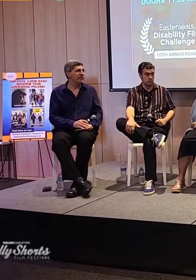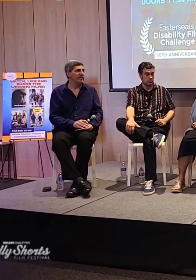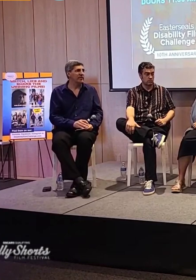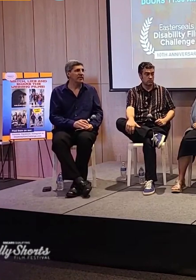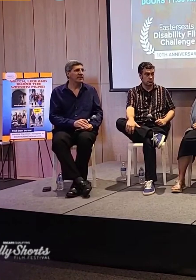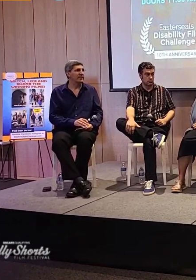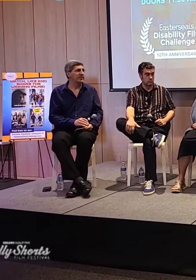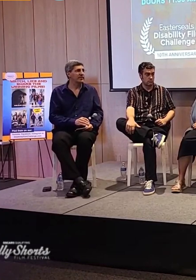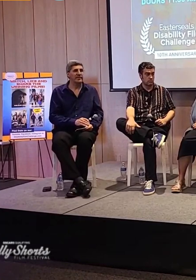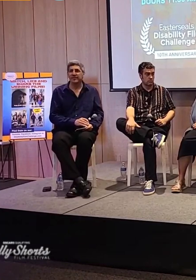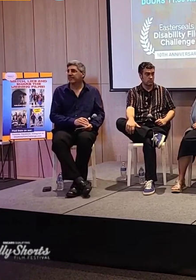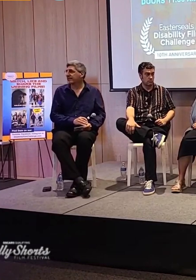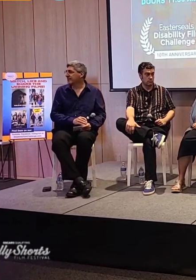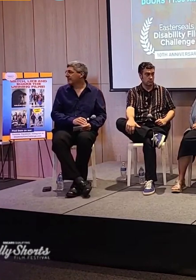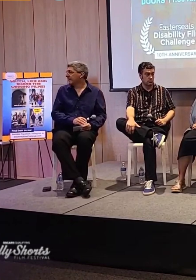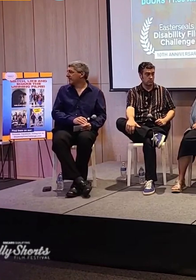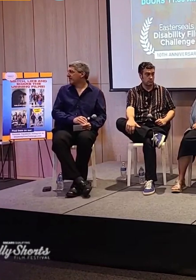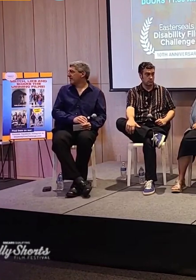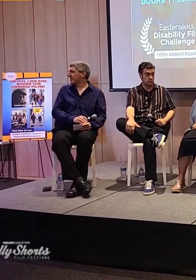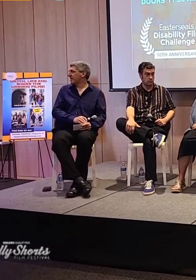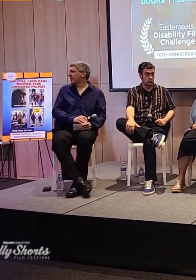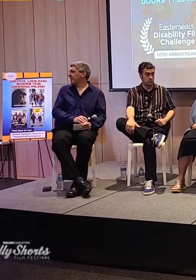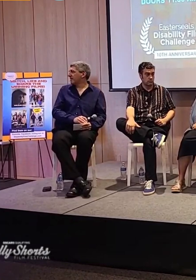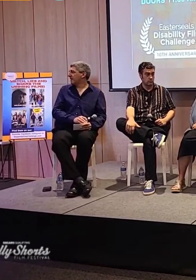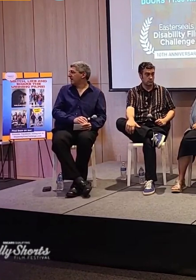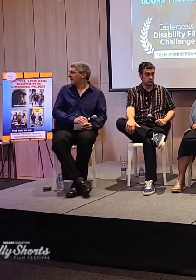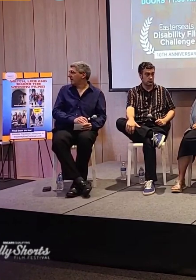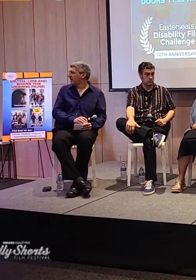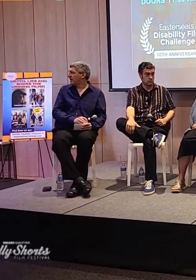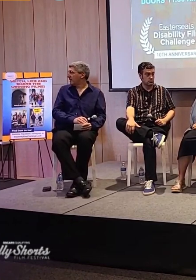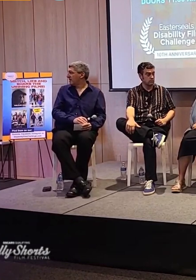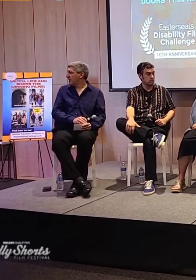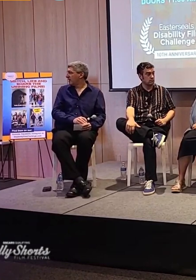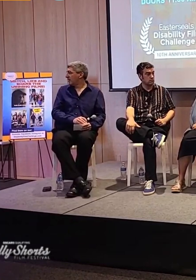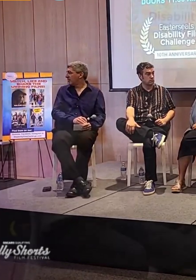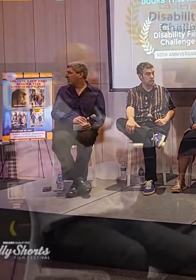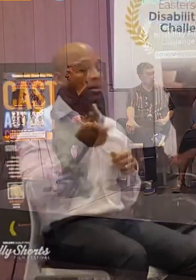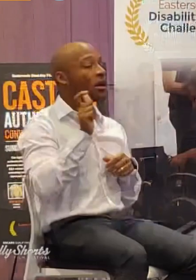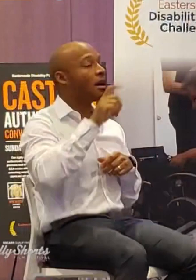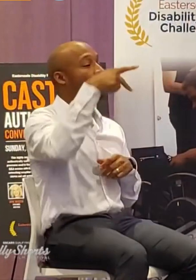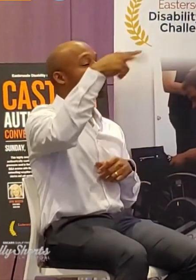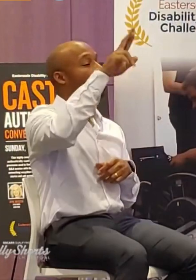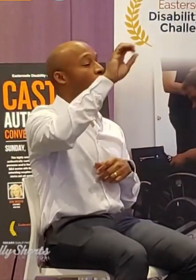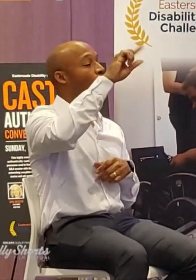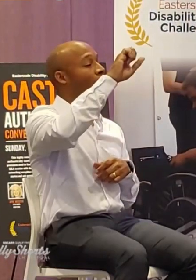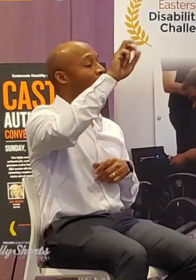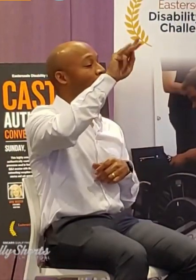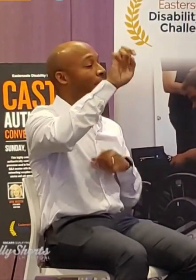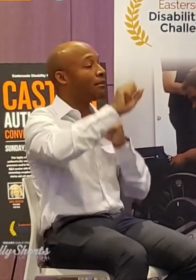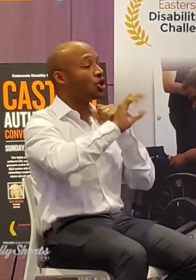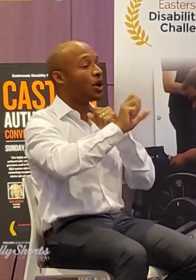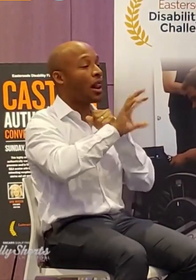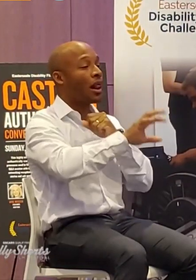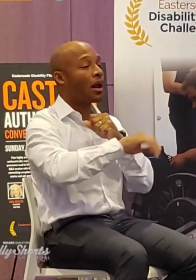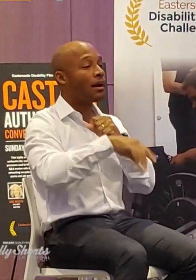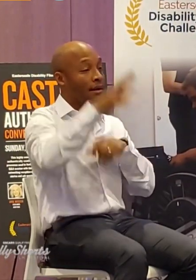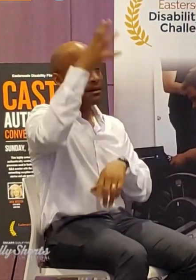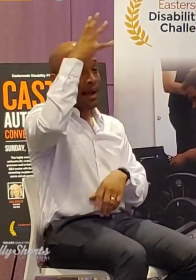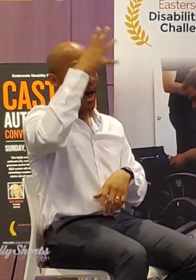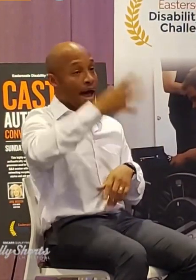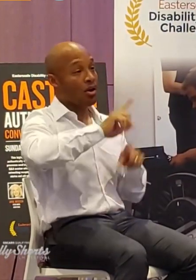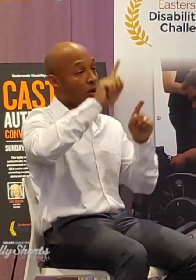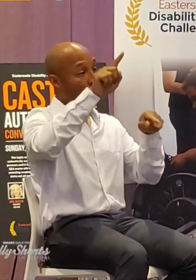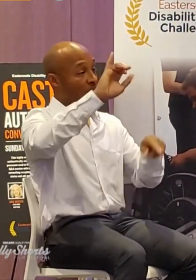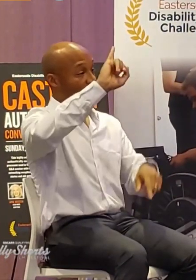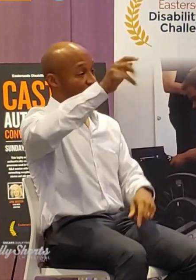And so, I mean, I was watching, oh, it's the commercial, the progressive commercial where they're going to the jazz thing. That